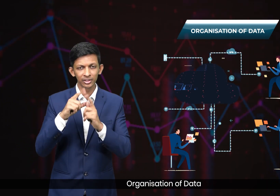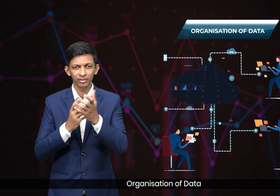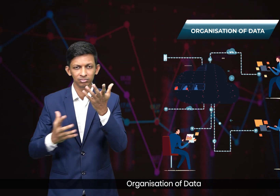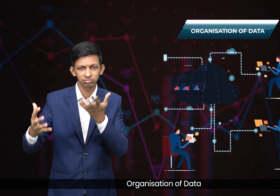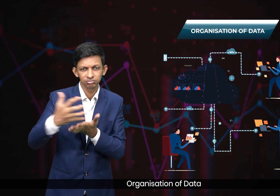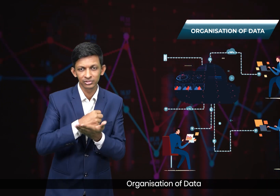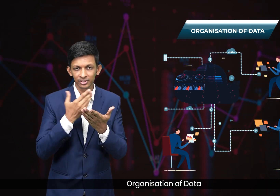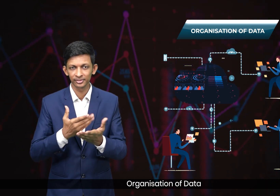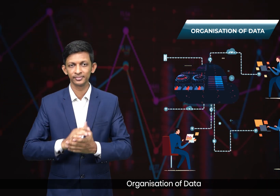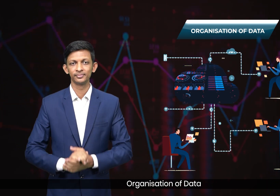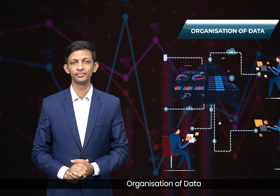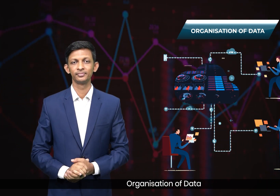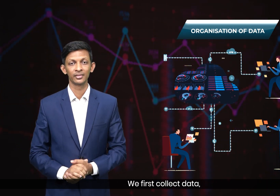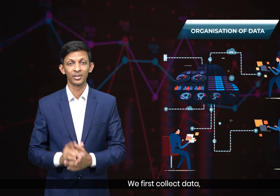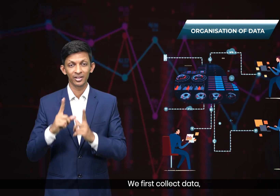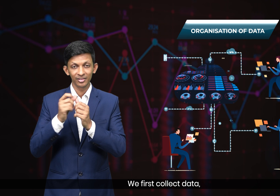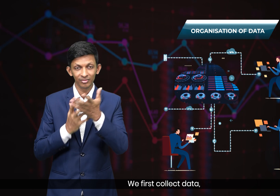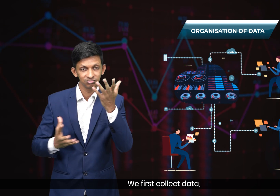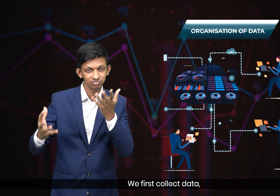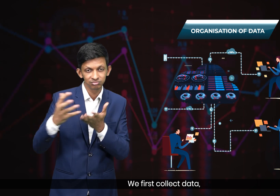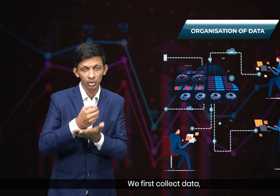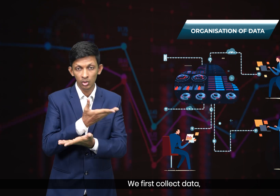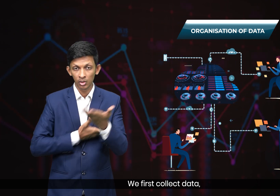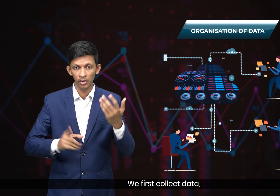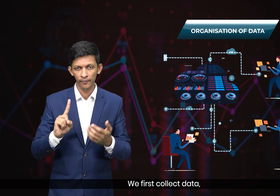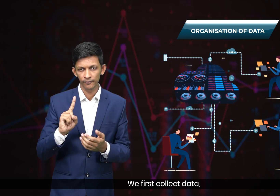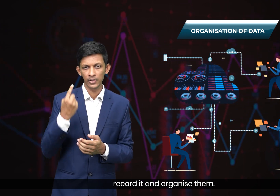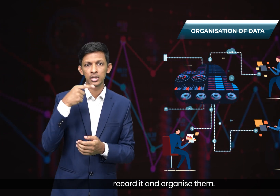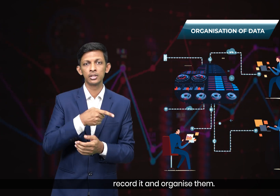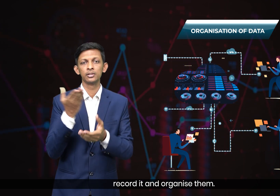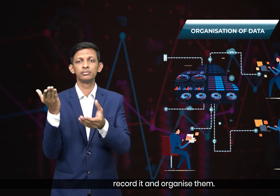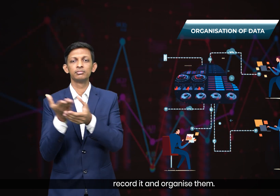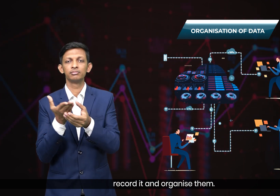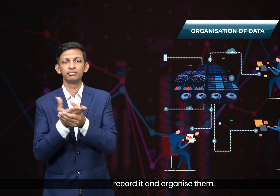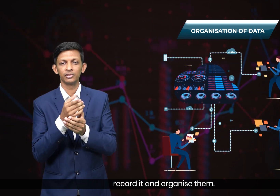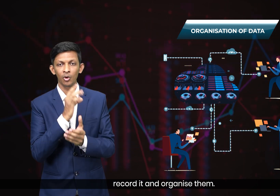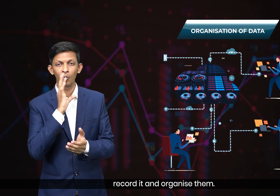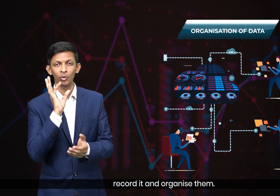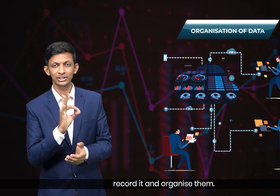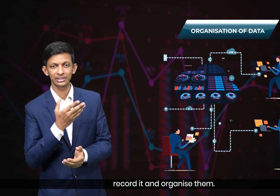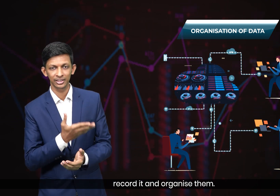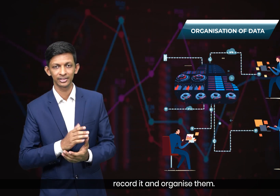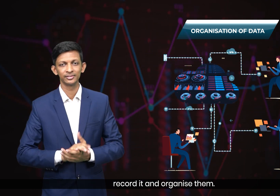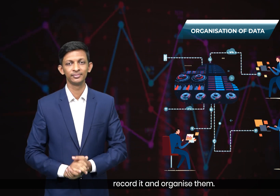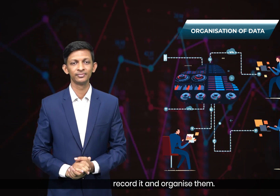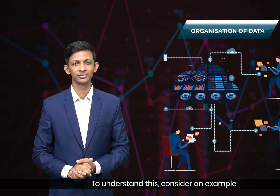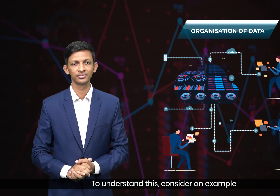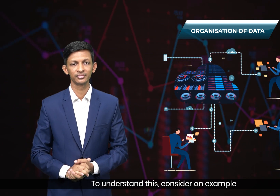Organization of data. We first collect data, record it, and organize them. To